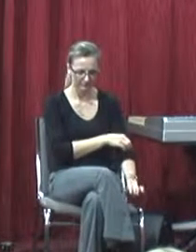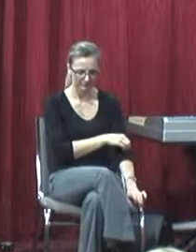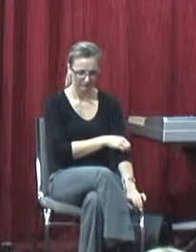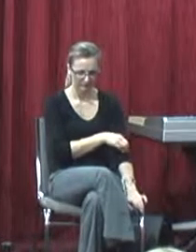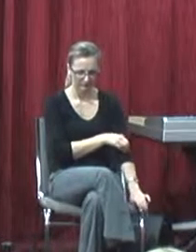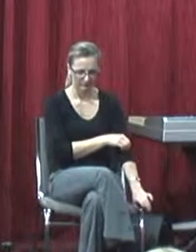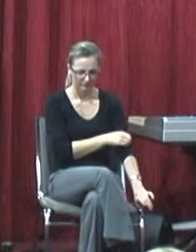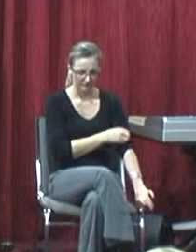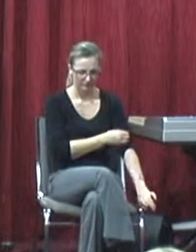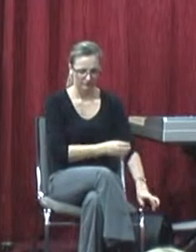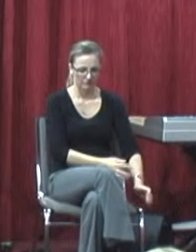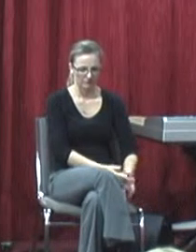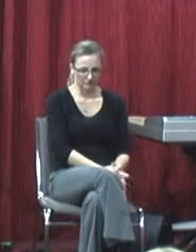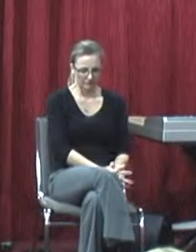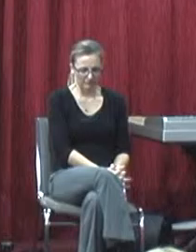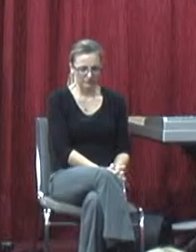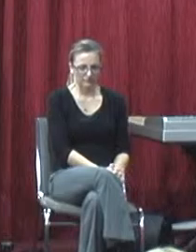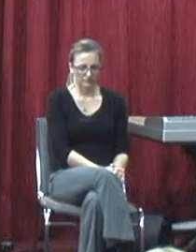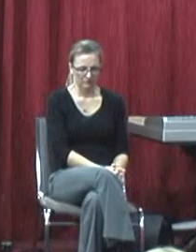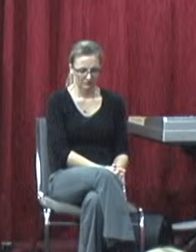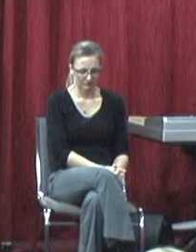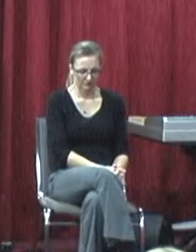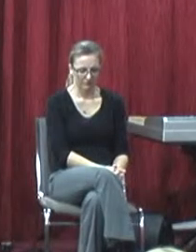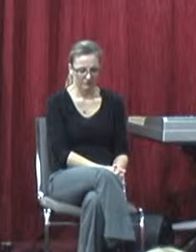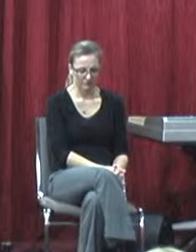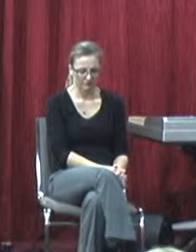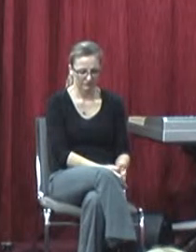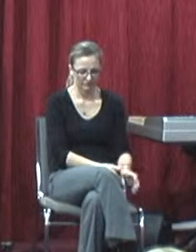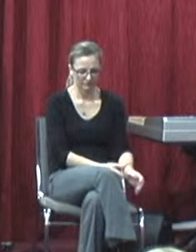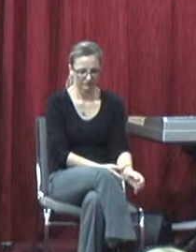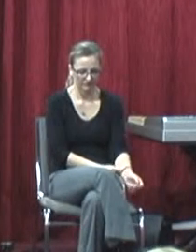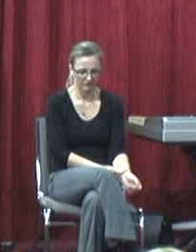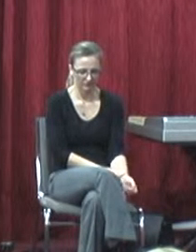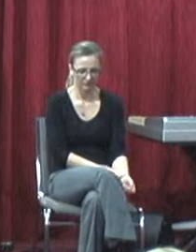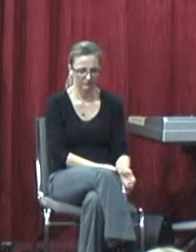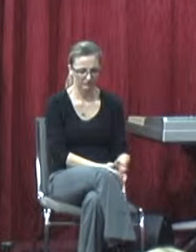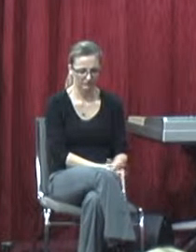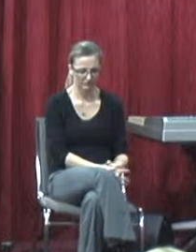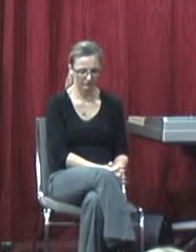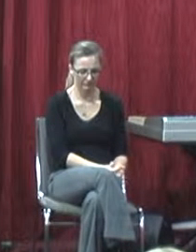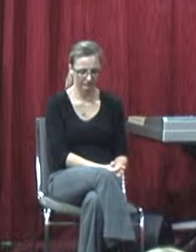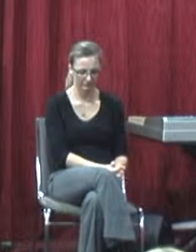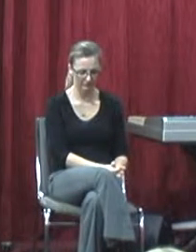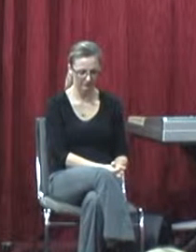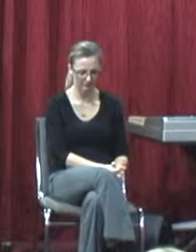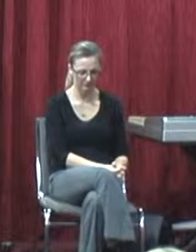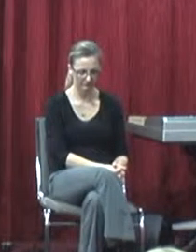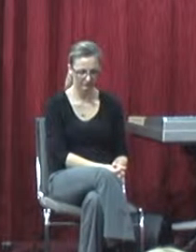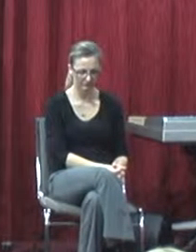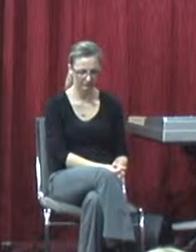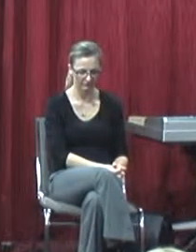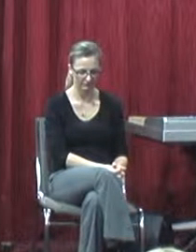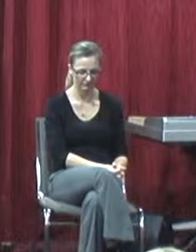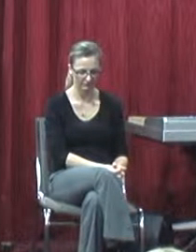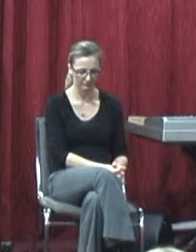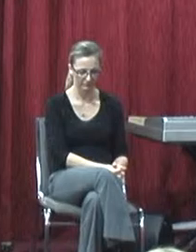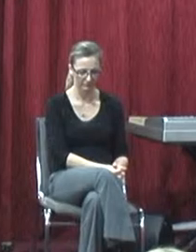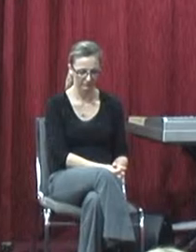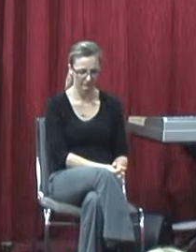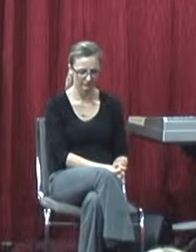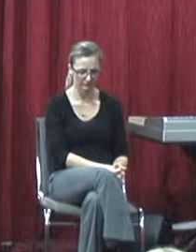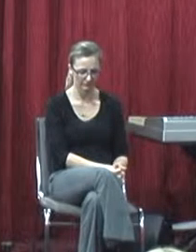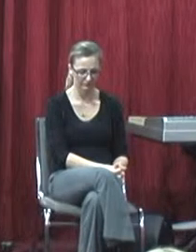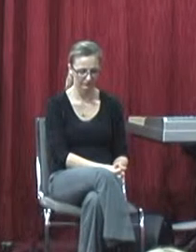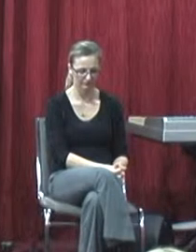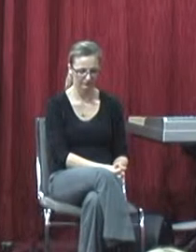and whatever needed to be accomplished is accomplished. You follow what I'm saying? It's very key to understand that. Now, you might say, well, that's easy for you to